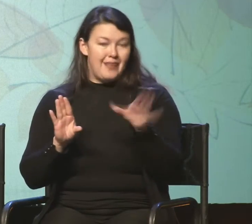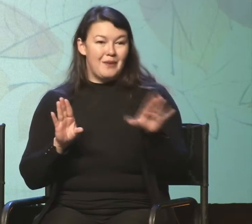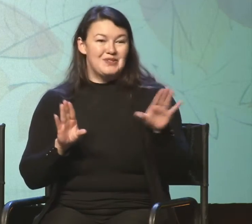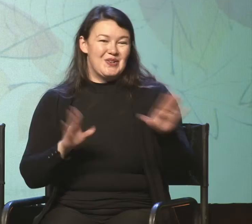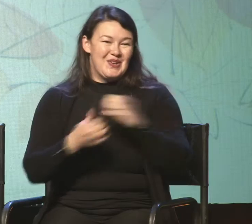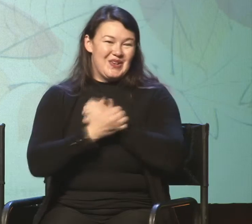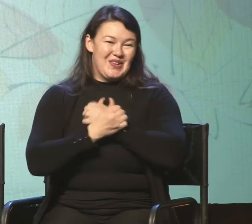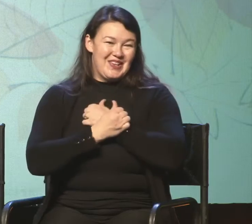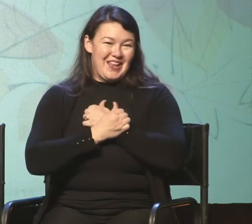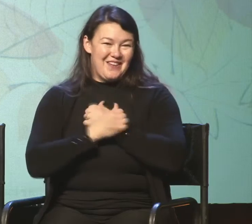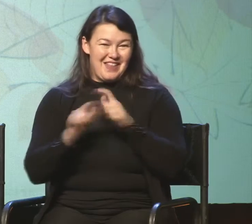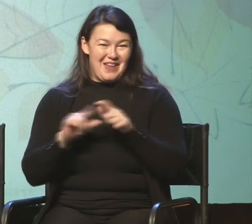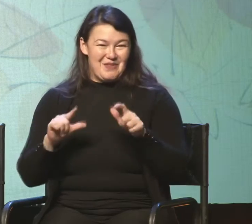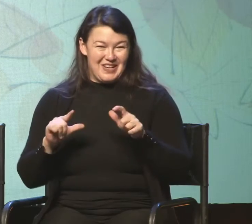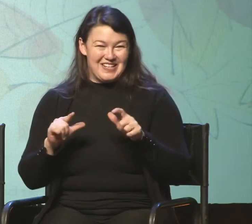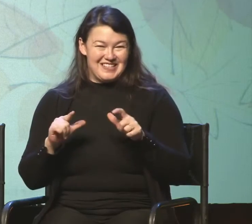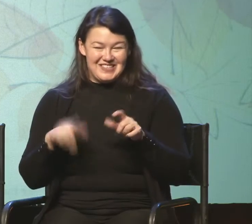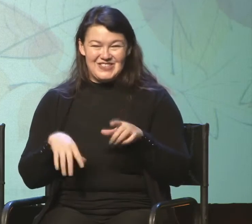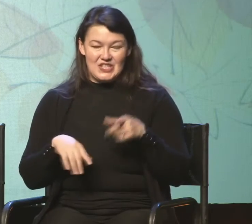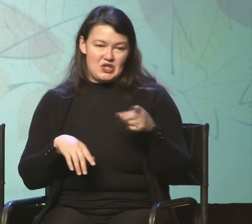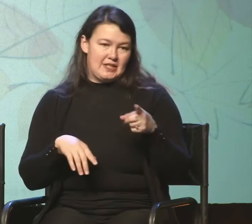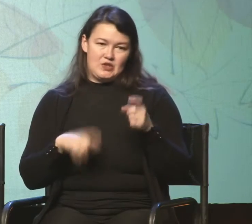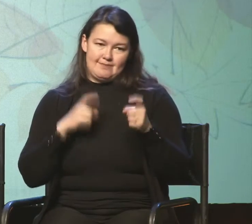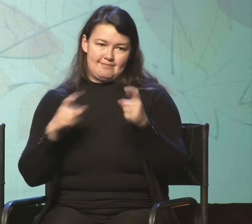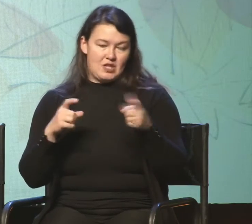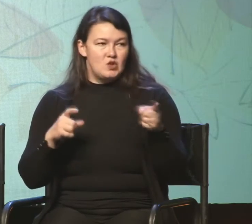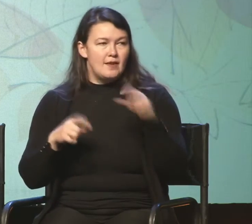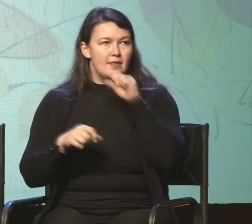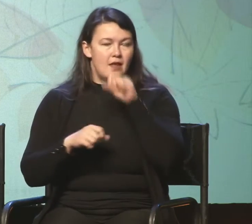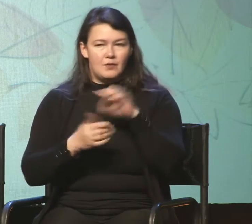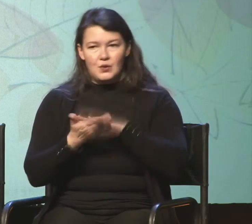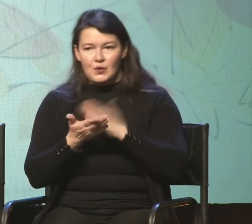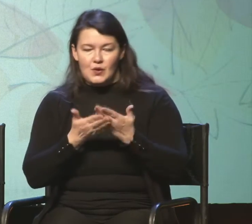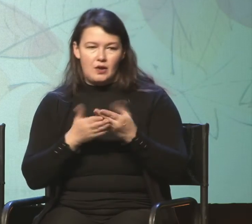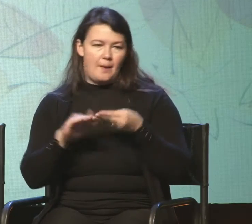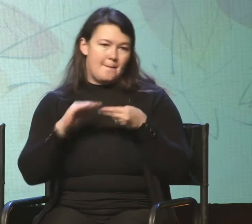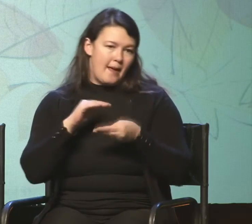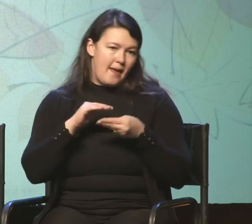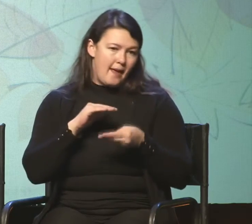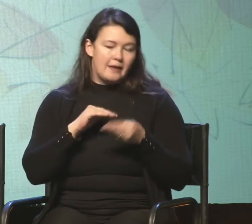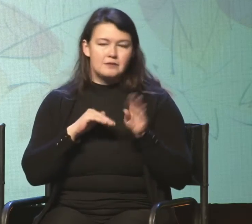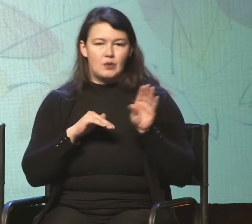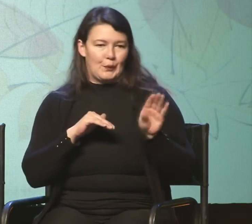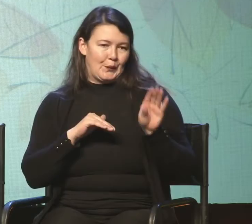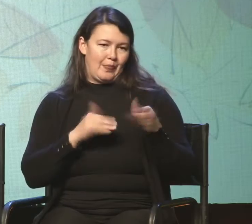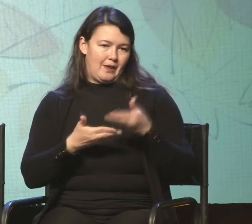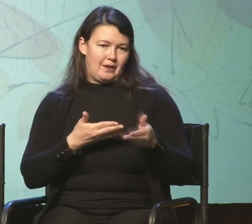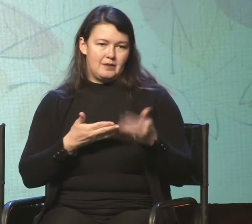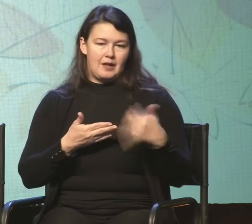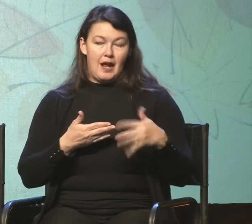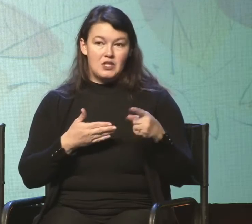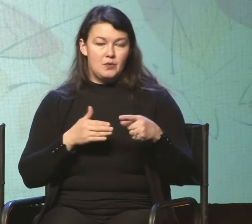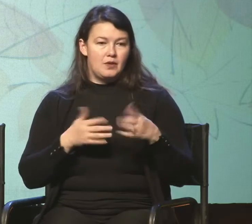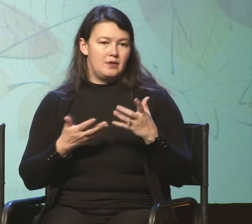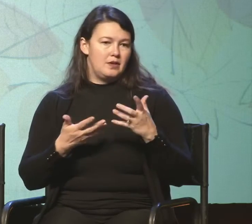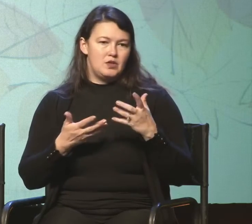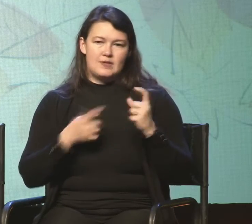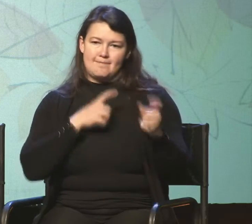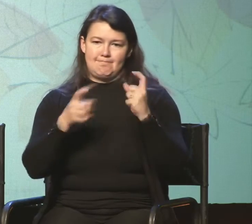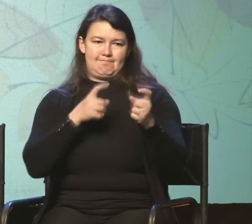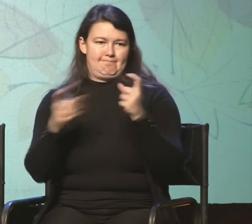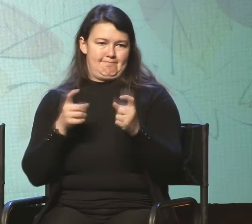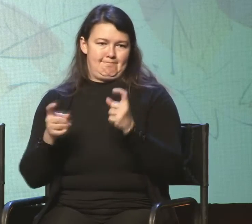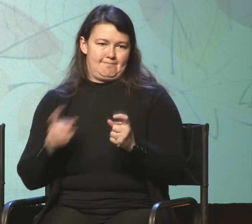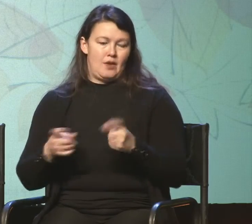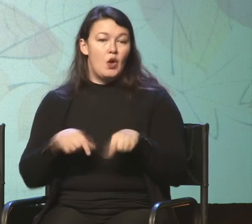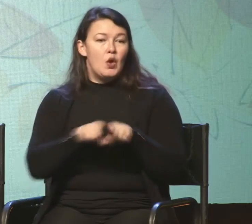If you knew my mom, she loved to cook and loved to bake, and that was just her thing. And she loved to shower it upon people. She